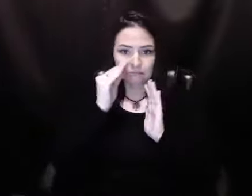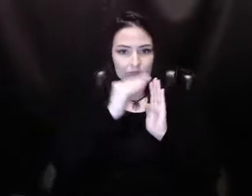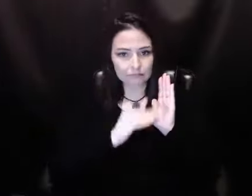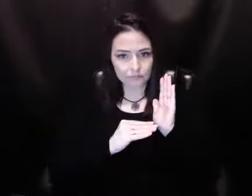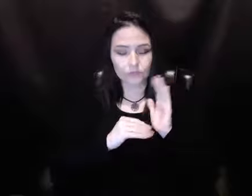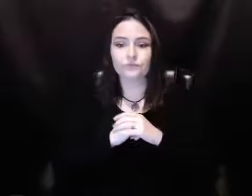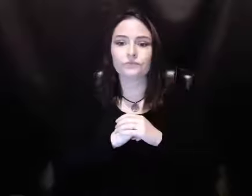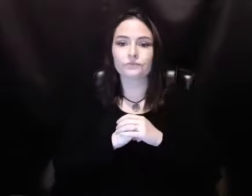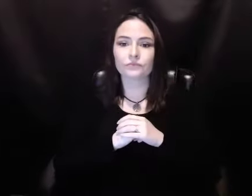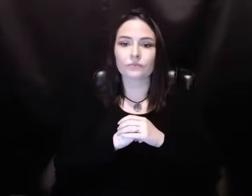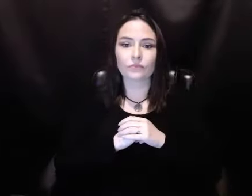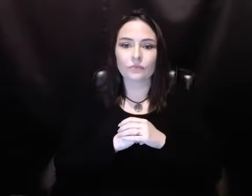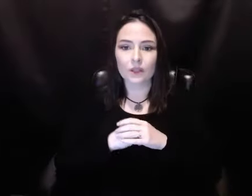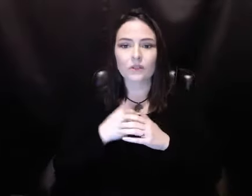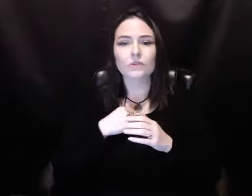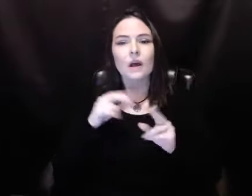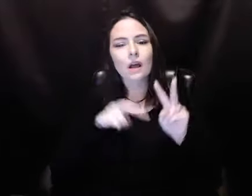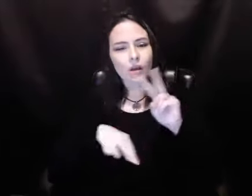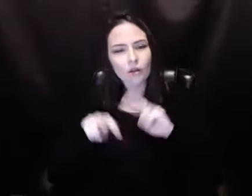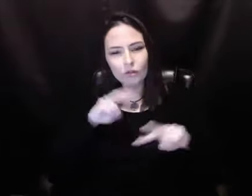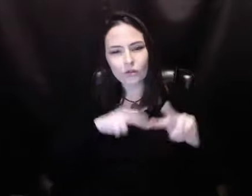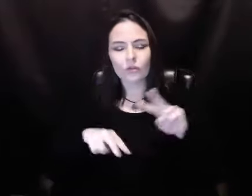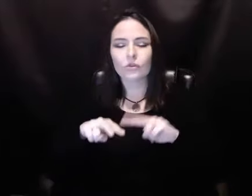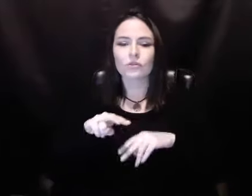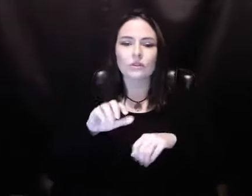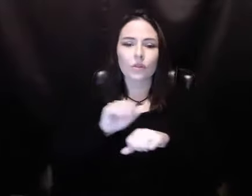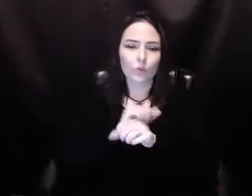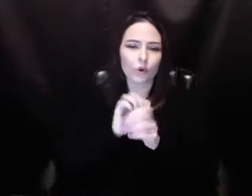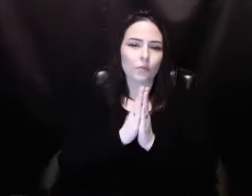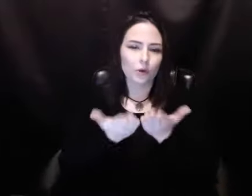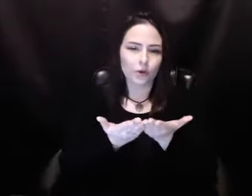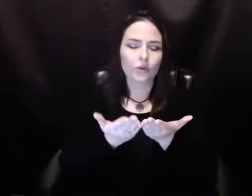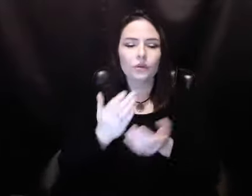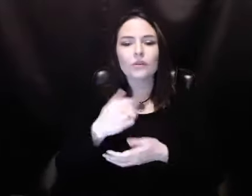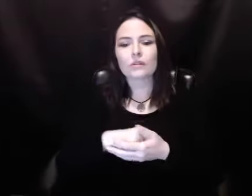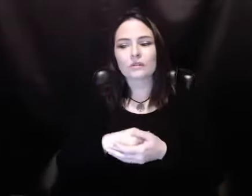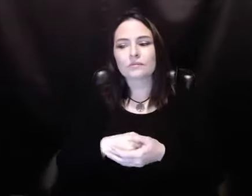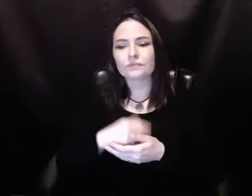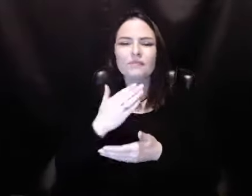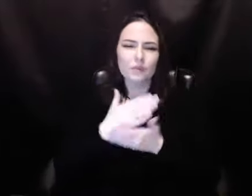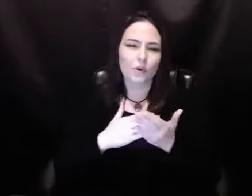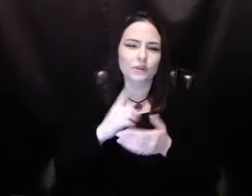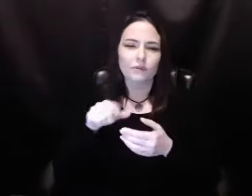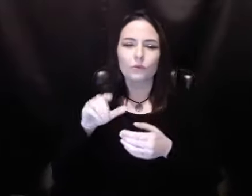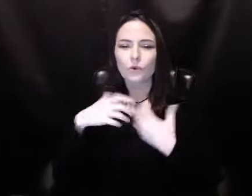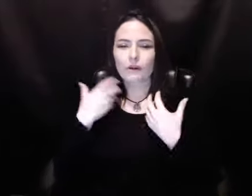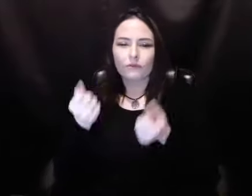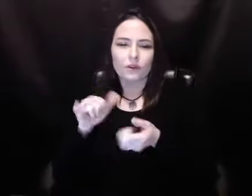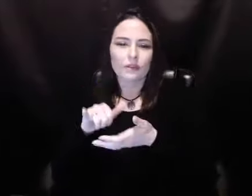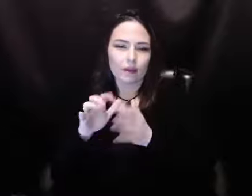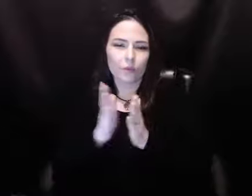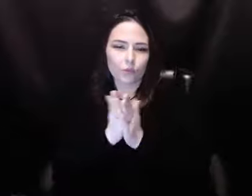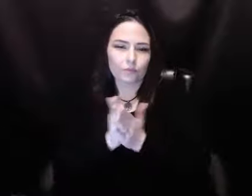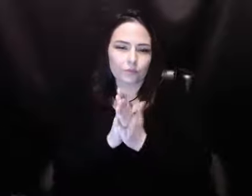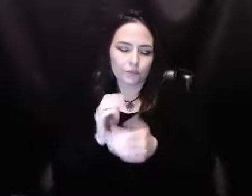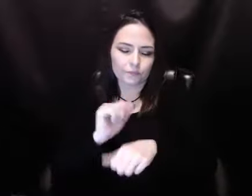effort." So after having completed this moral inventory, what did I do next? Quite honestly, I didn't really